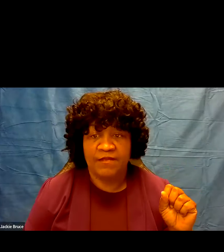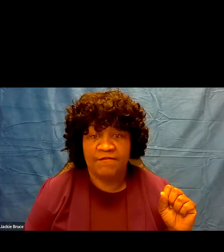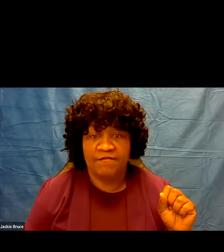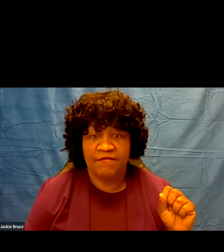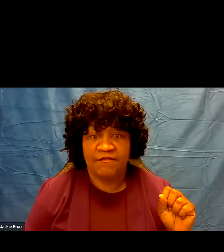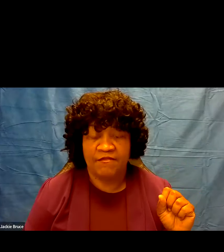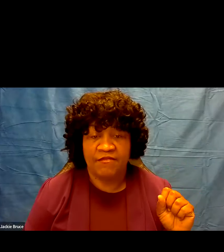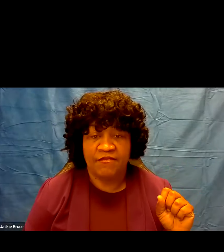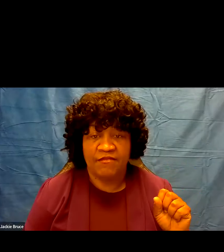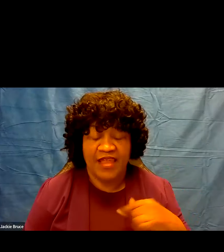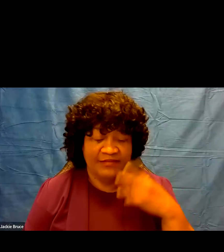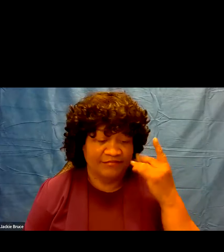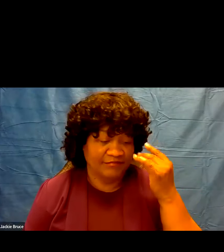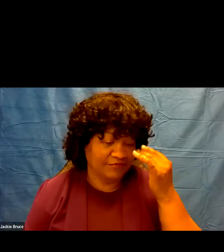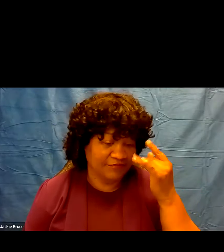stumbling for a word here right now, but